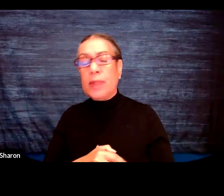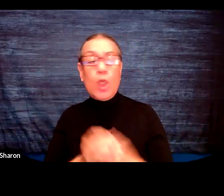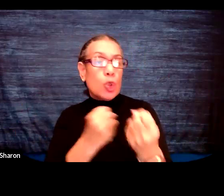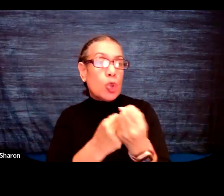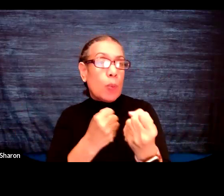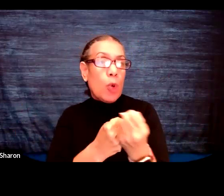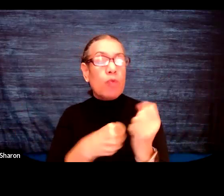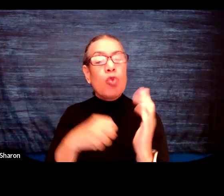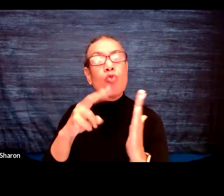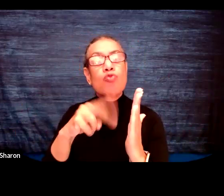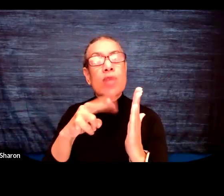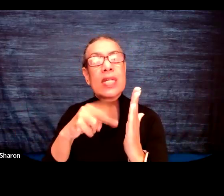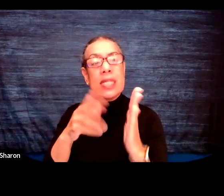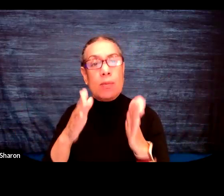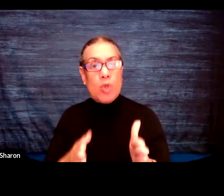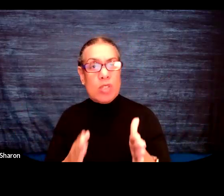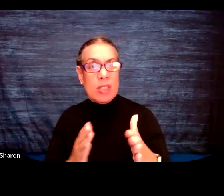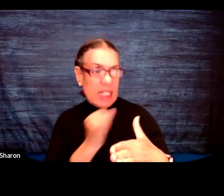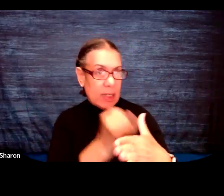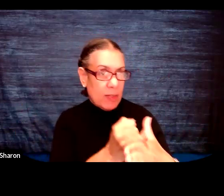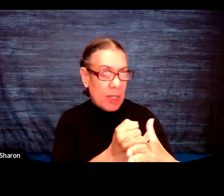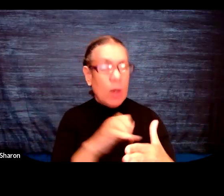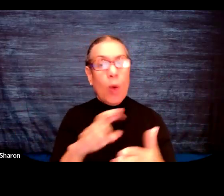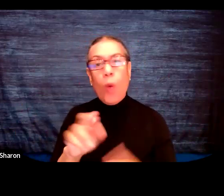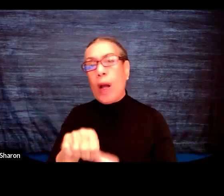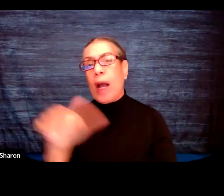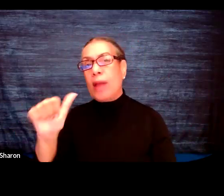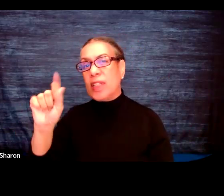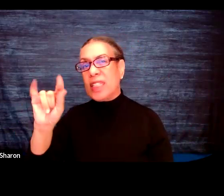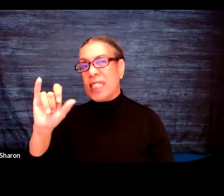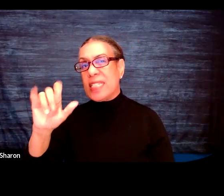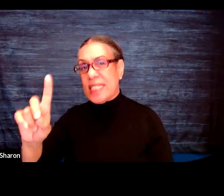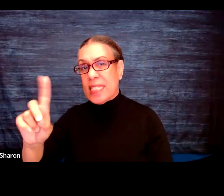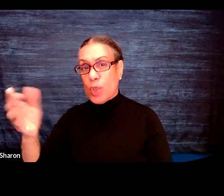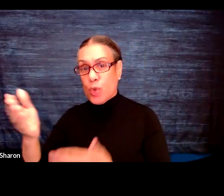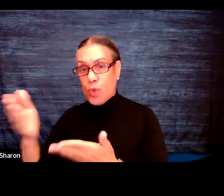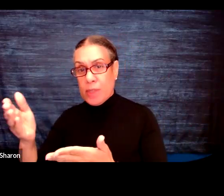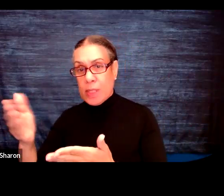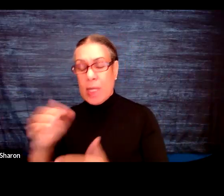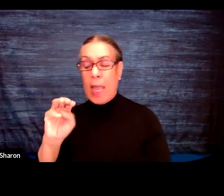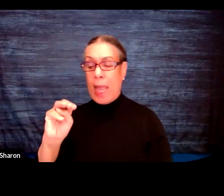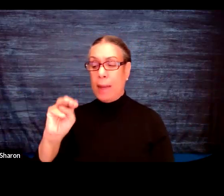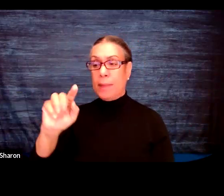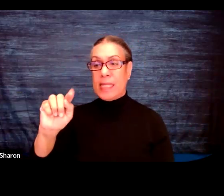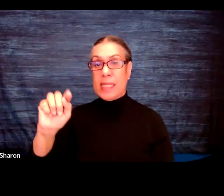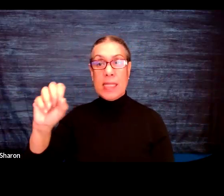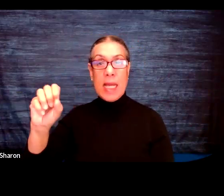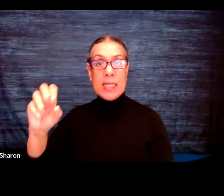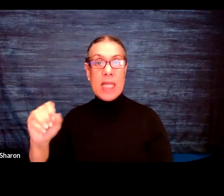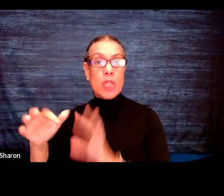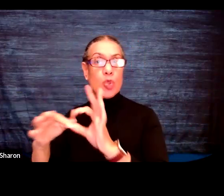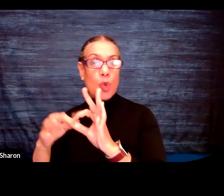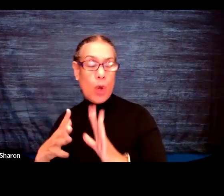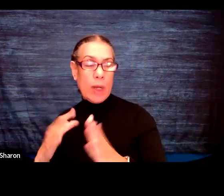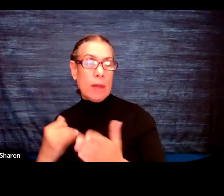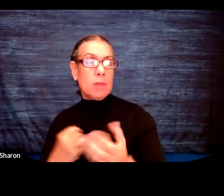from a reading interventionist or other tiered services that are in a school, the MTSS coordinator supports grade